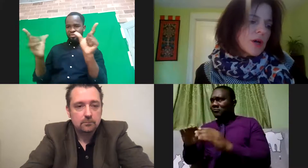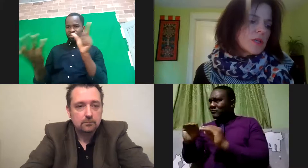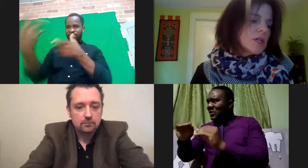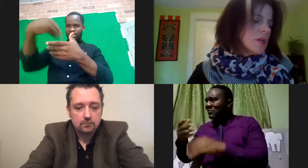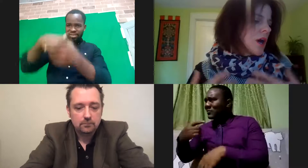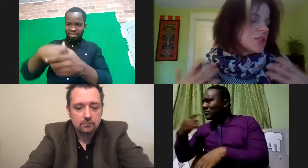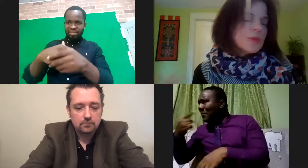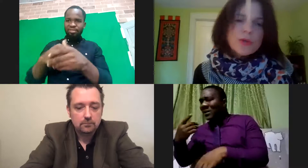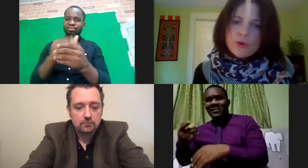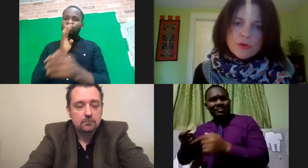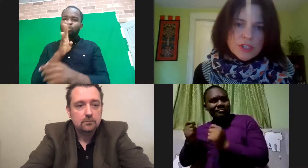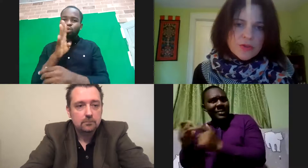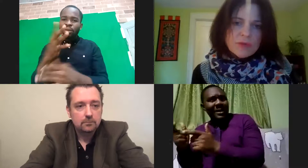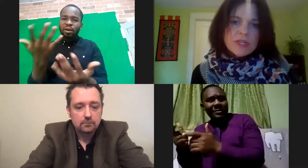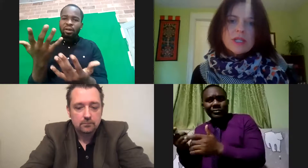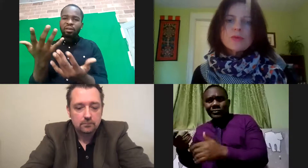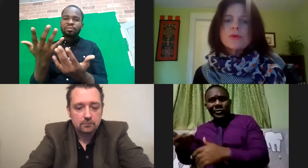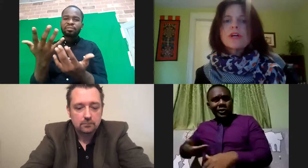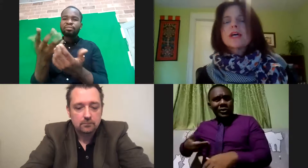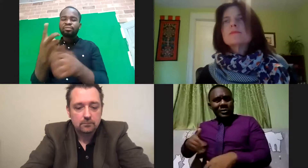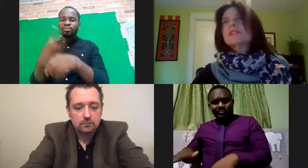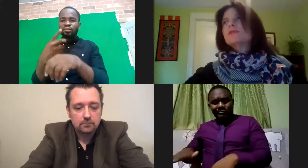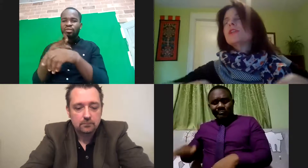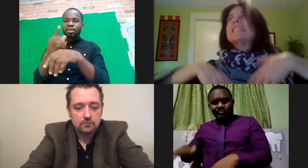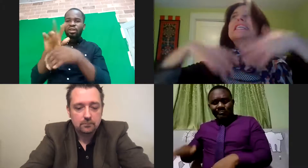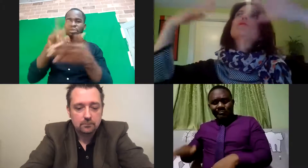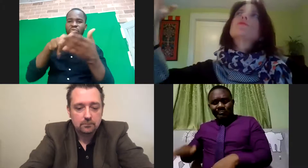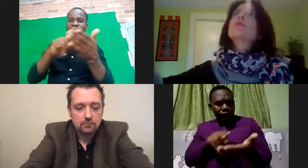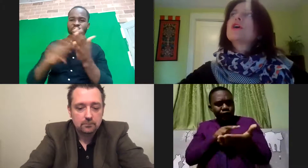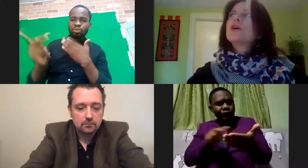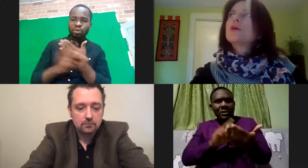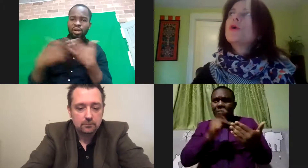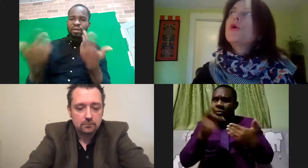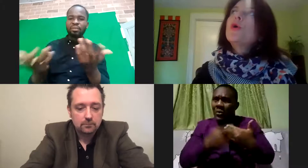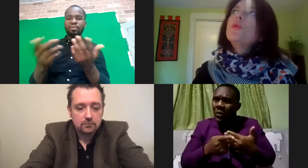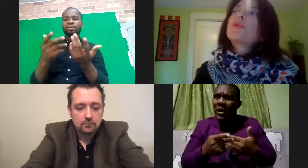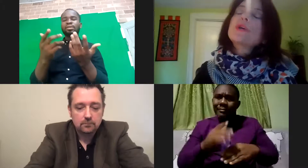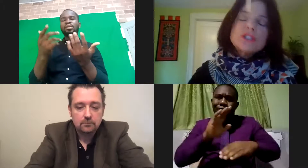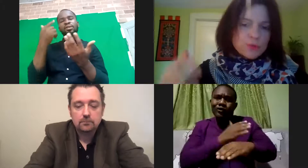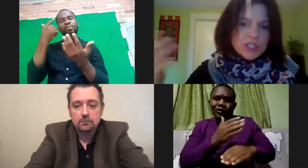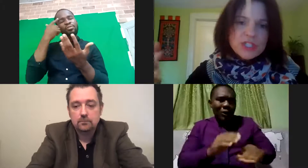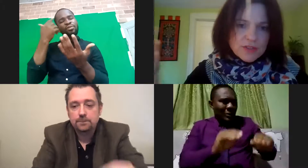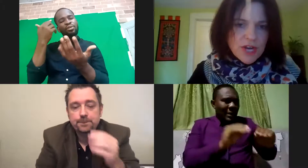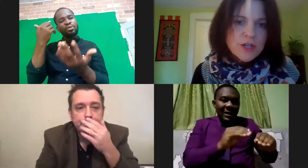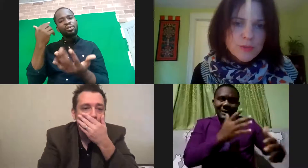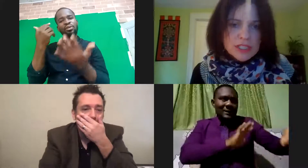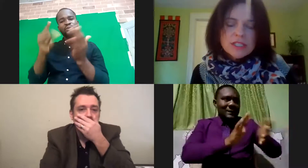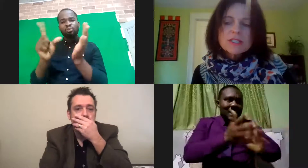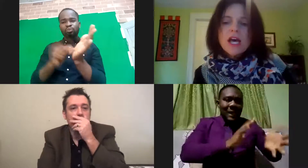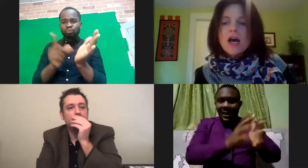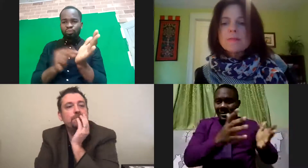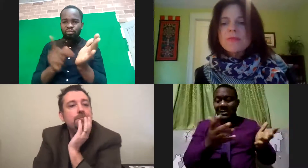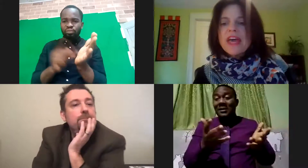talk about our typical early grade reading programs and the need for a print-rich